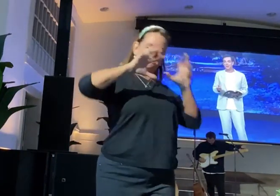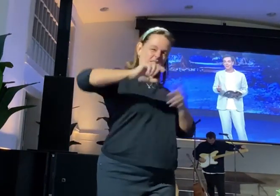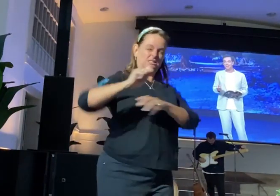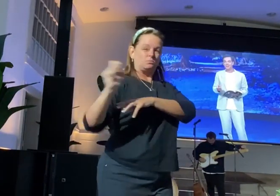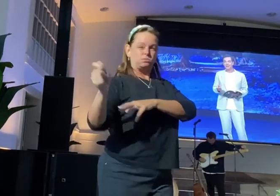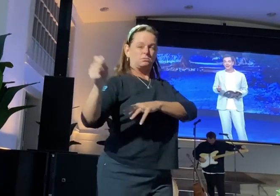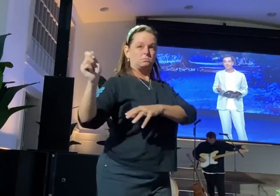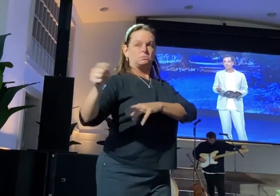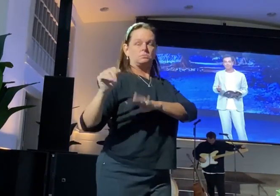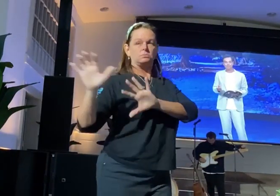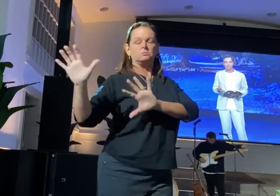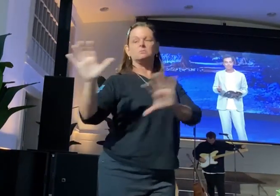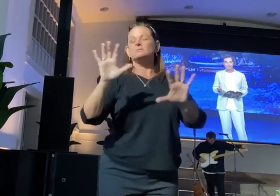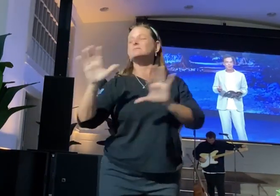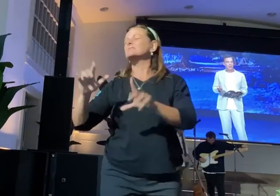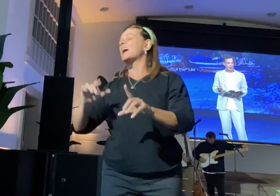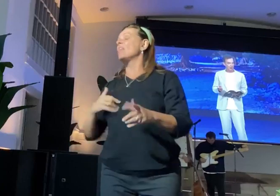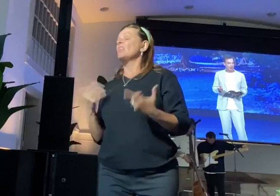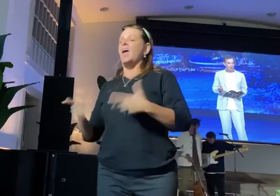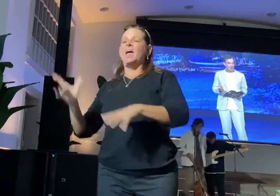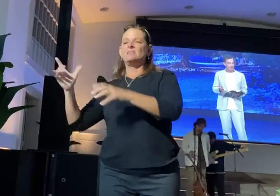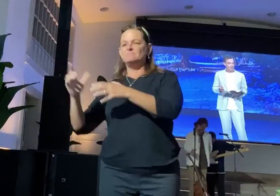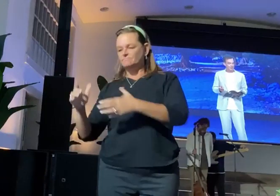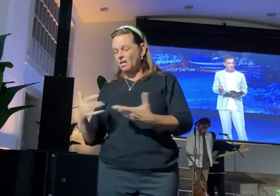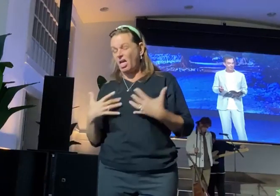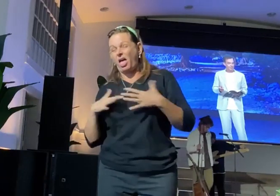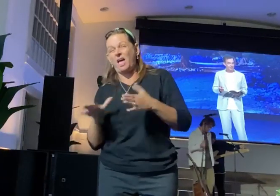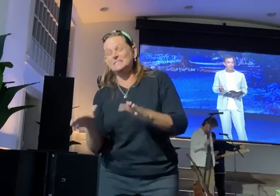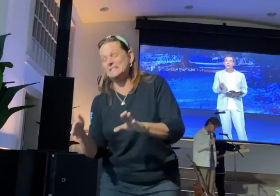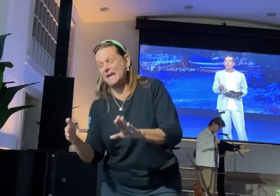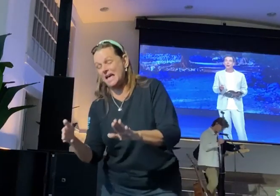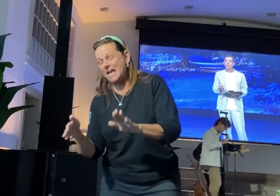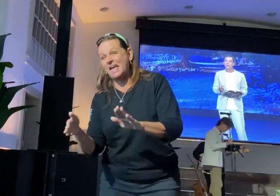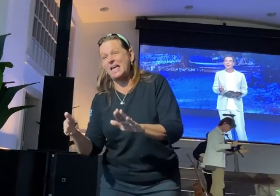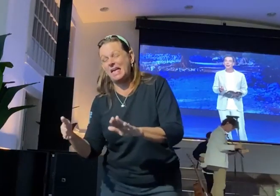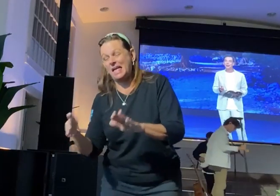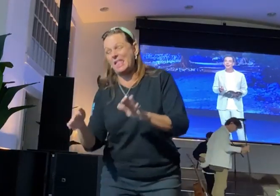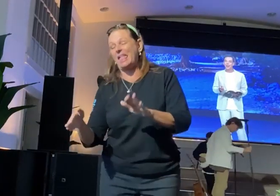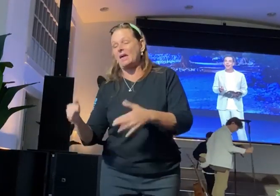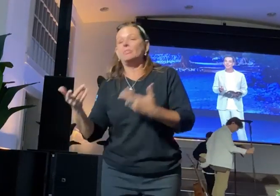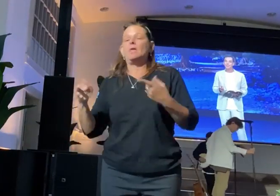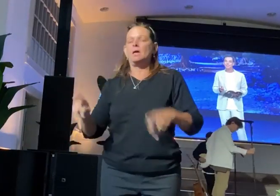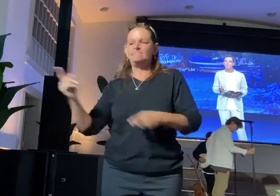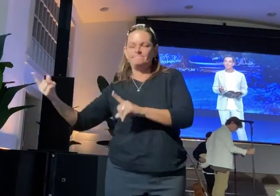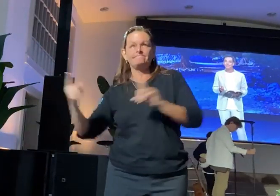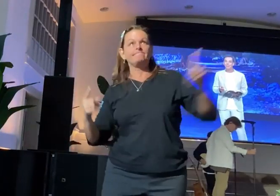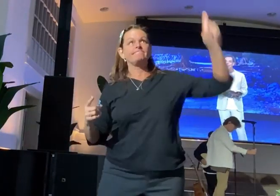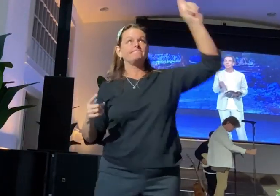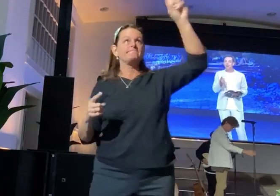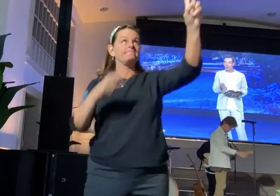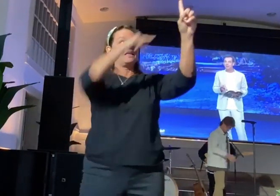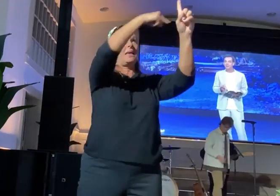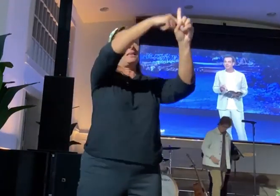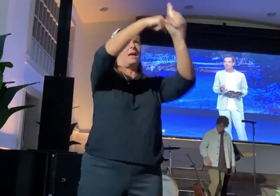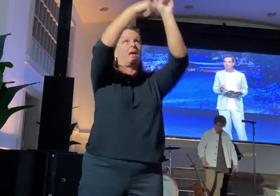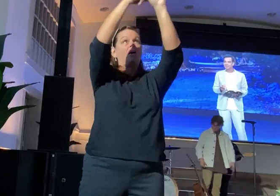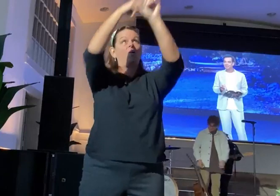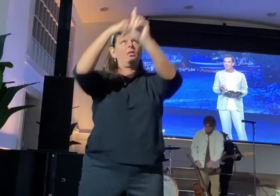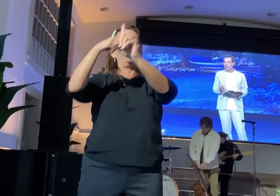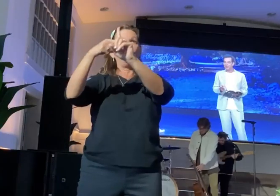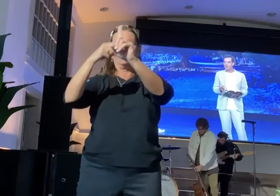wasn't his cross. It was my cross. It was your cross that he carried that day out of